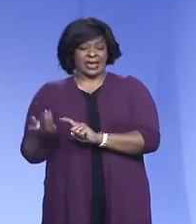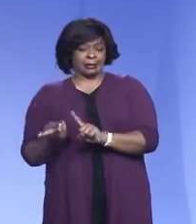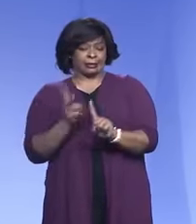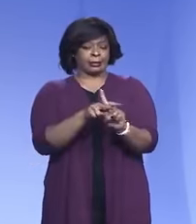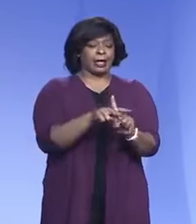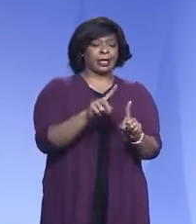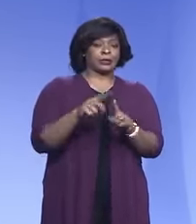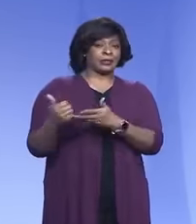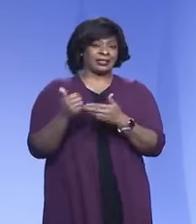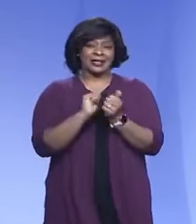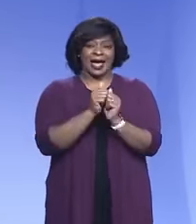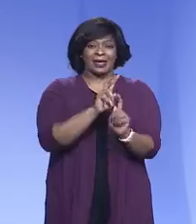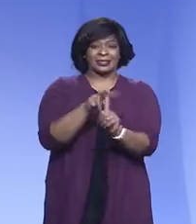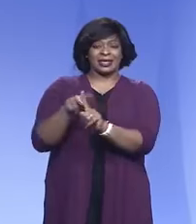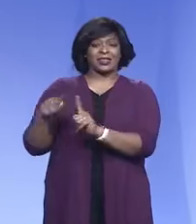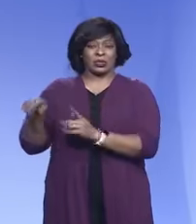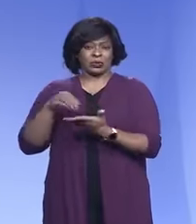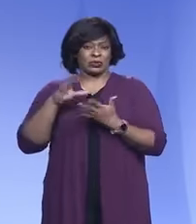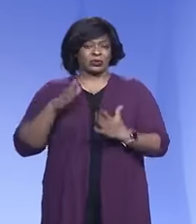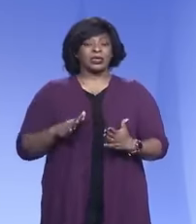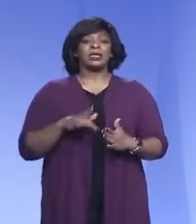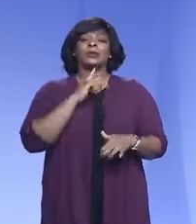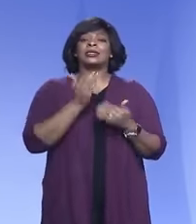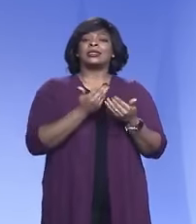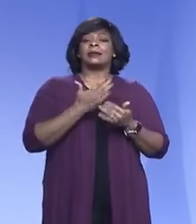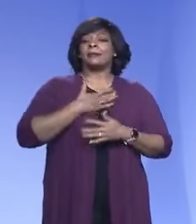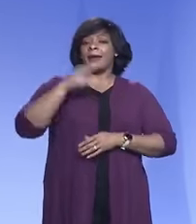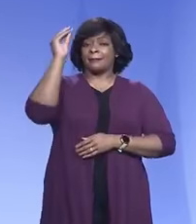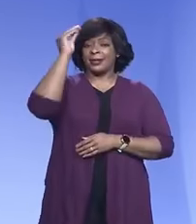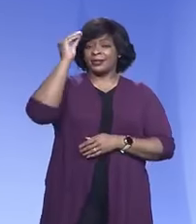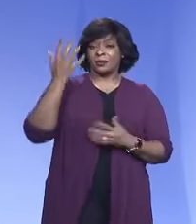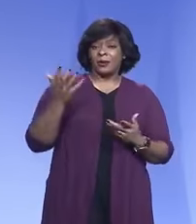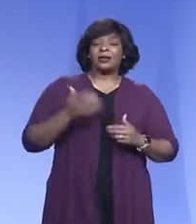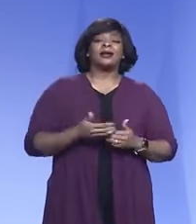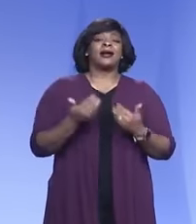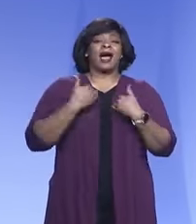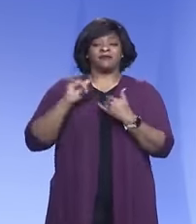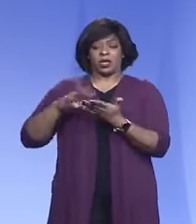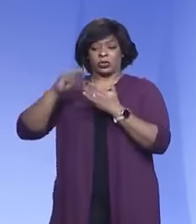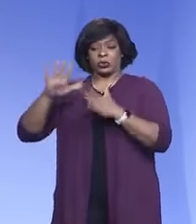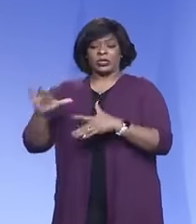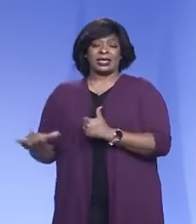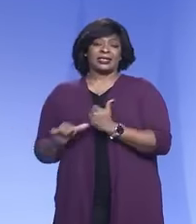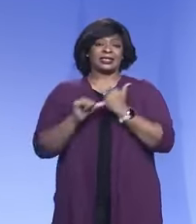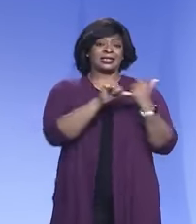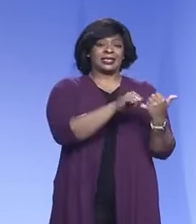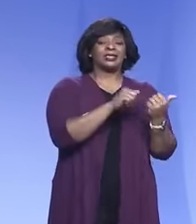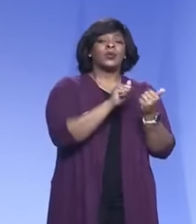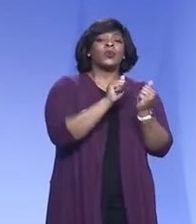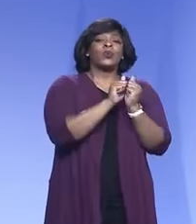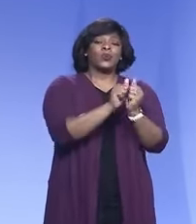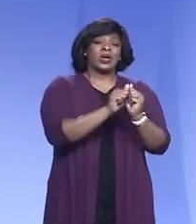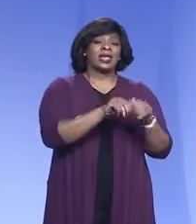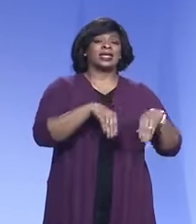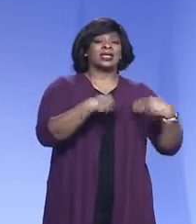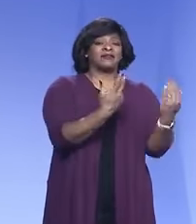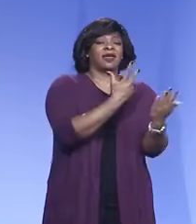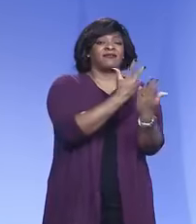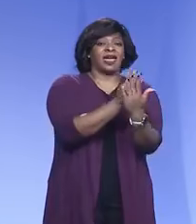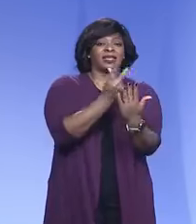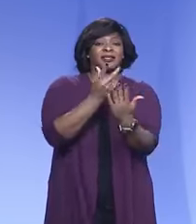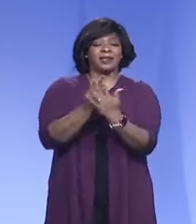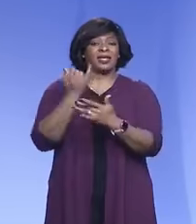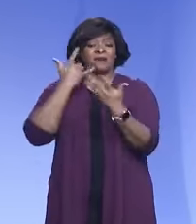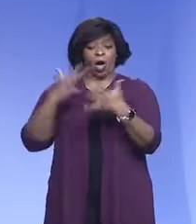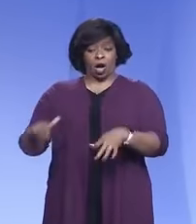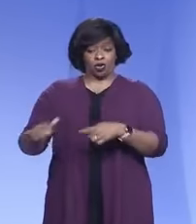to assist? It's somewhat easier, this would be my opinion, to have a student assist with vaccine administration if they're already